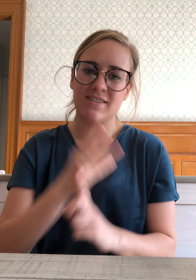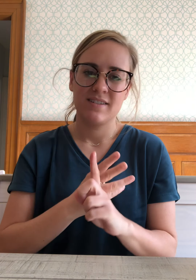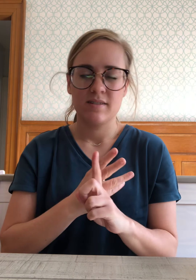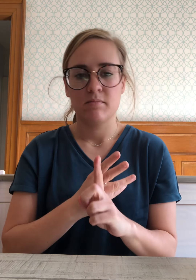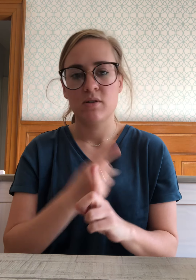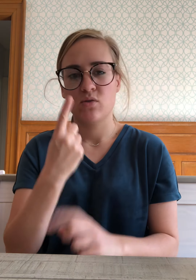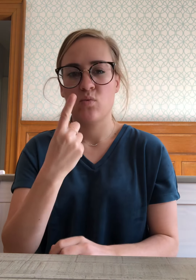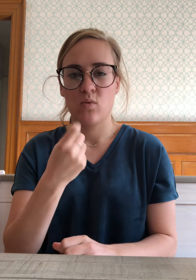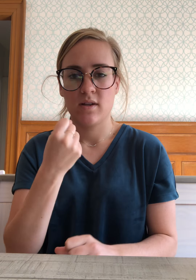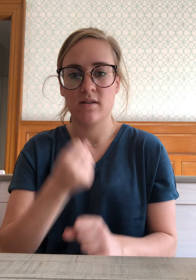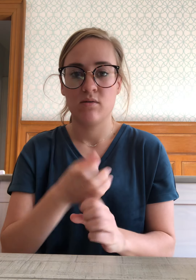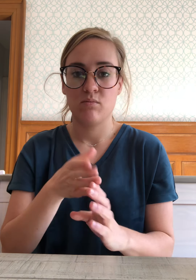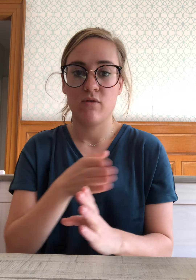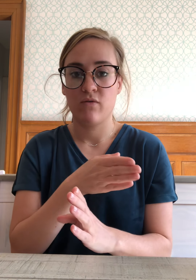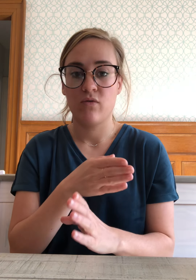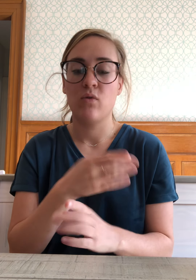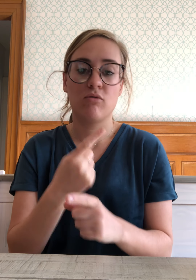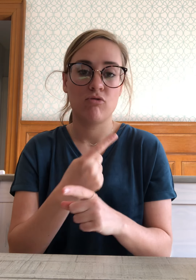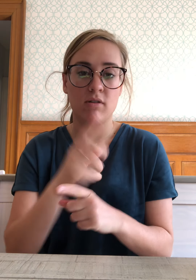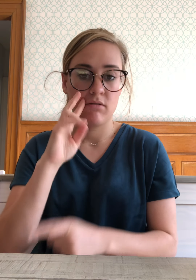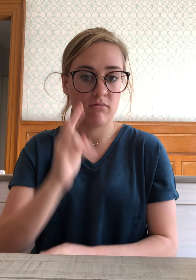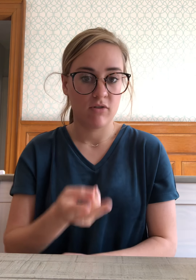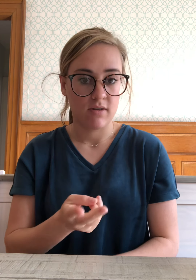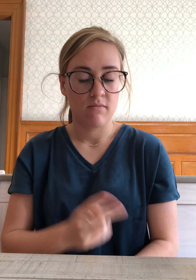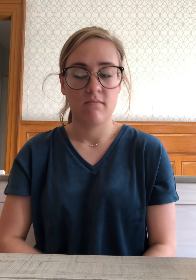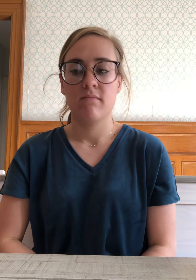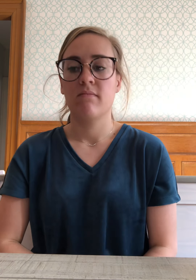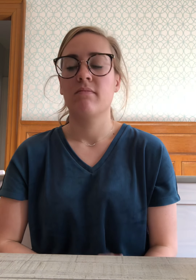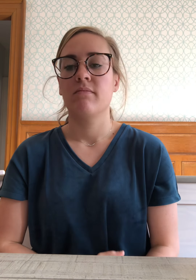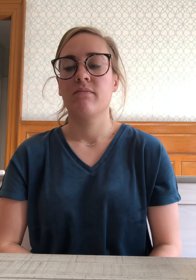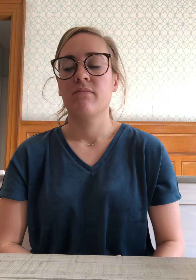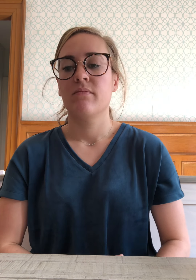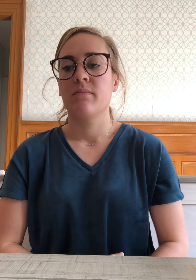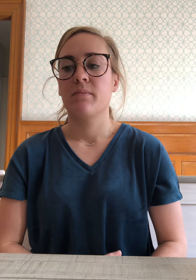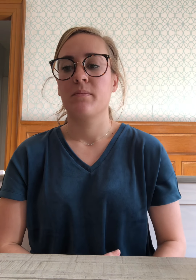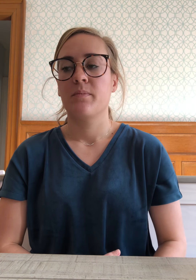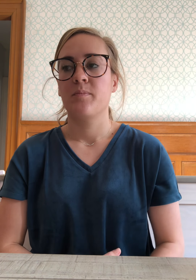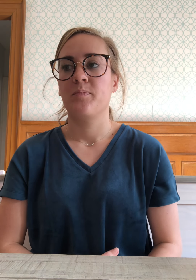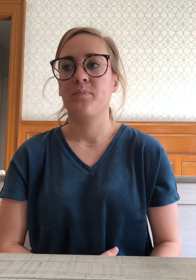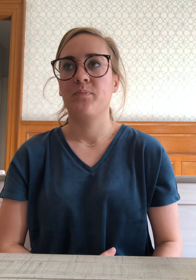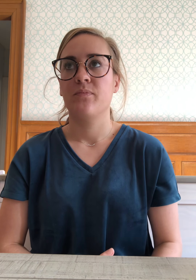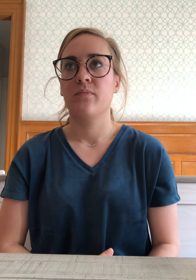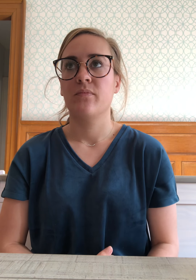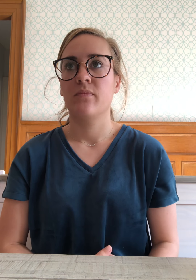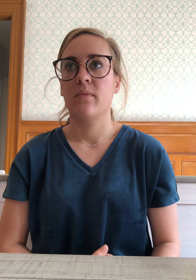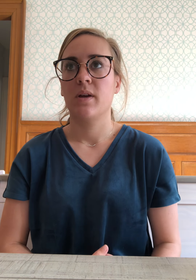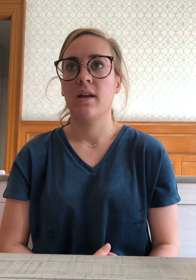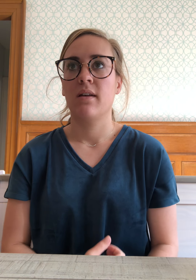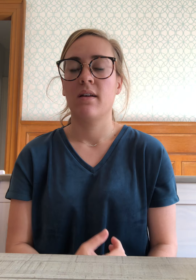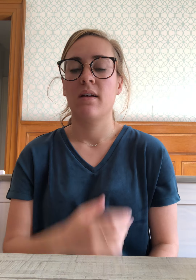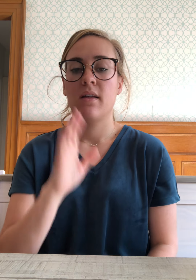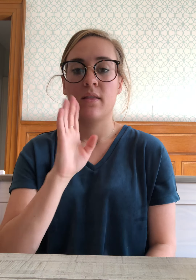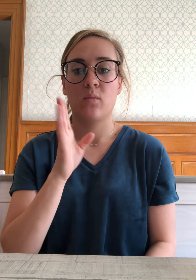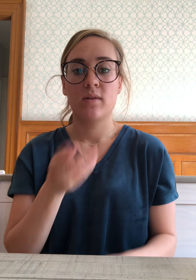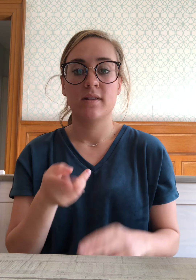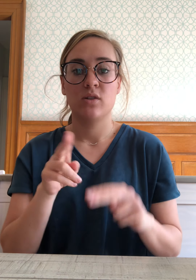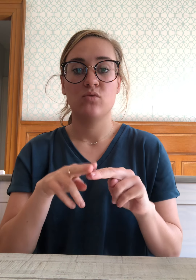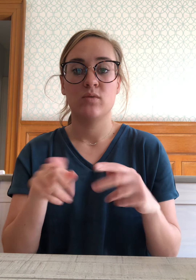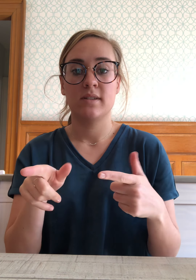That will increase the speed of the first